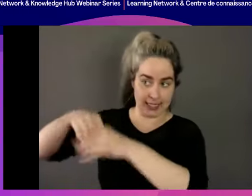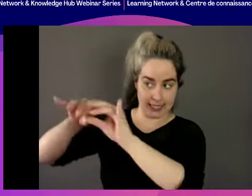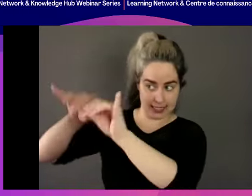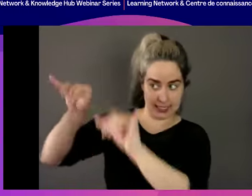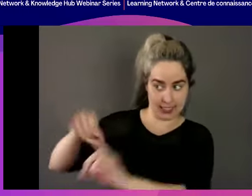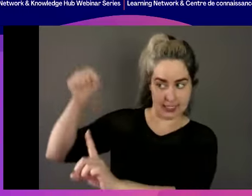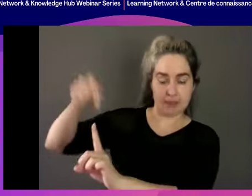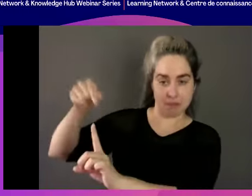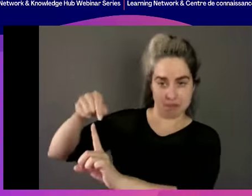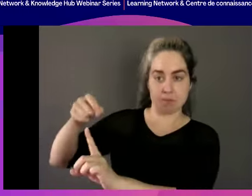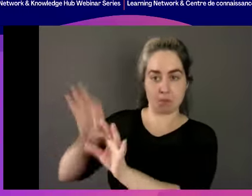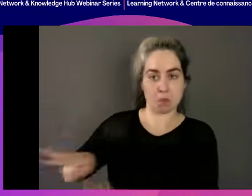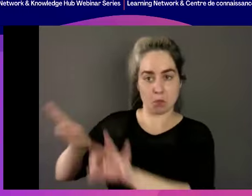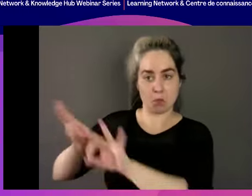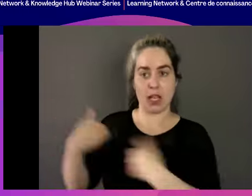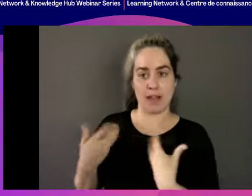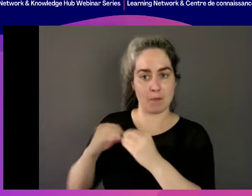needed.